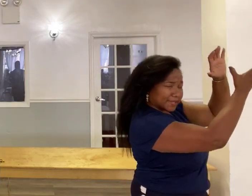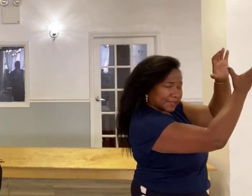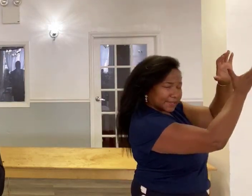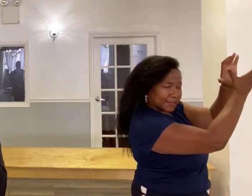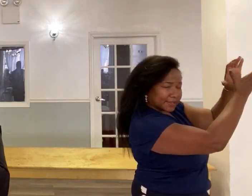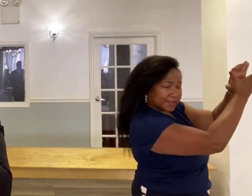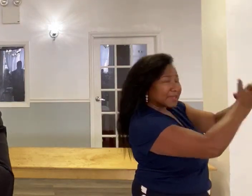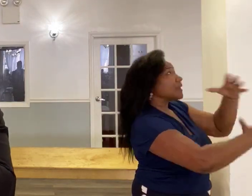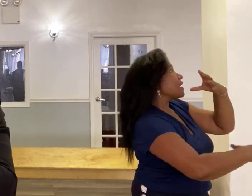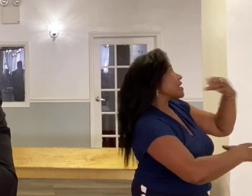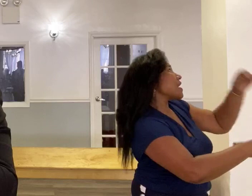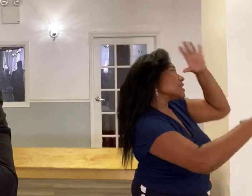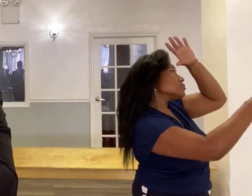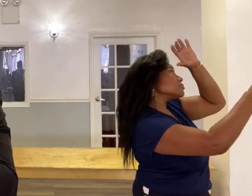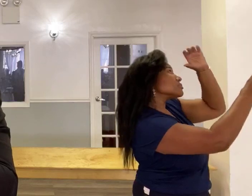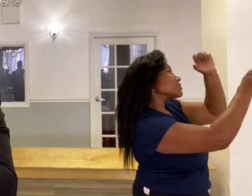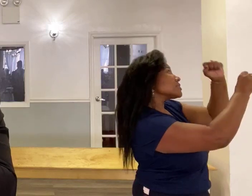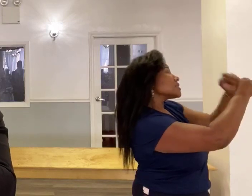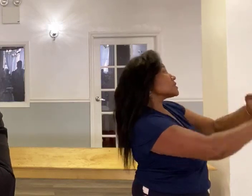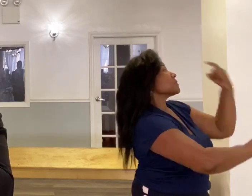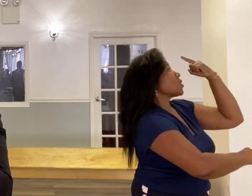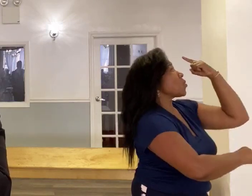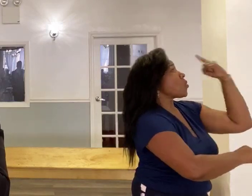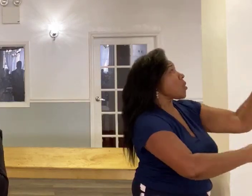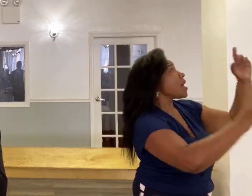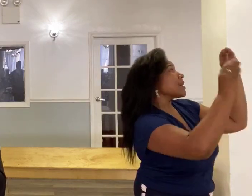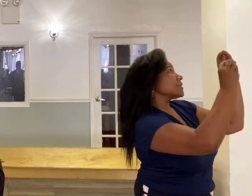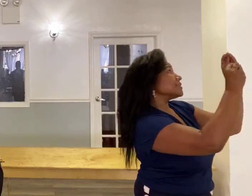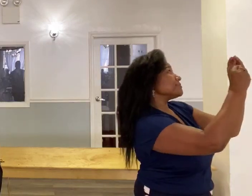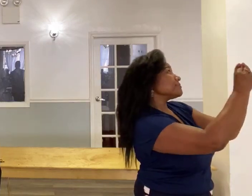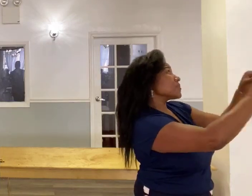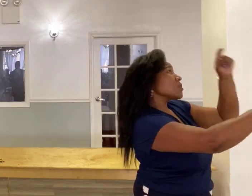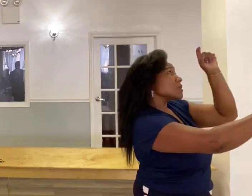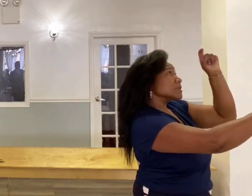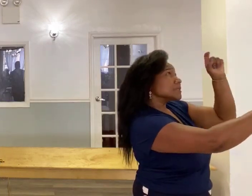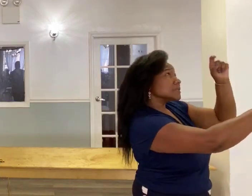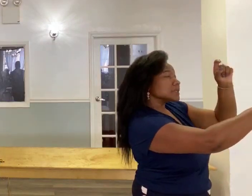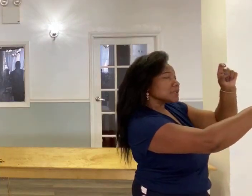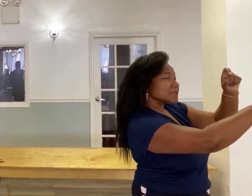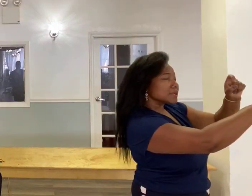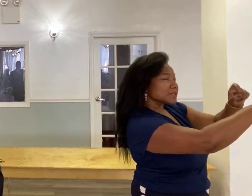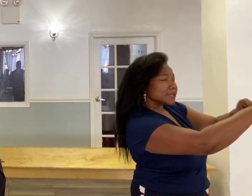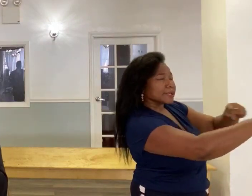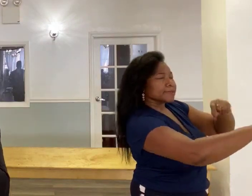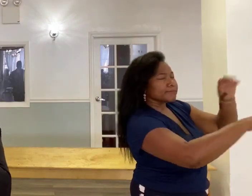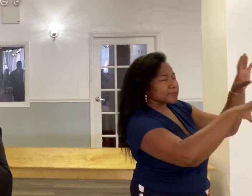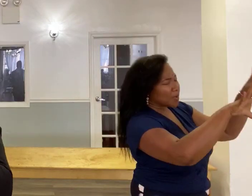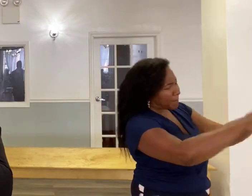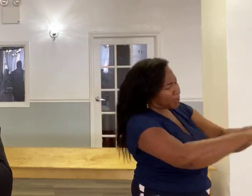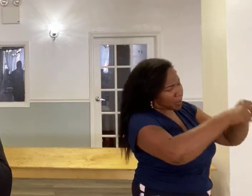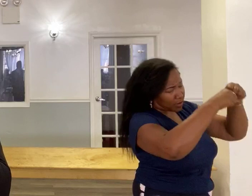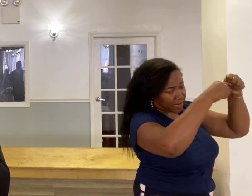believe, and trust you one more time. In